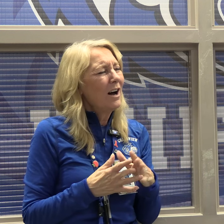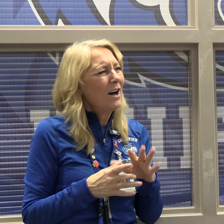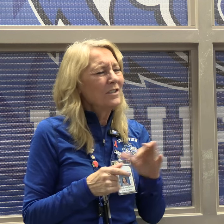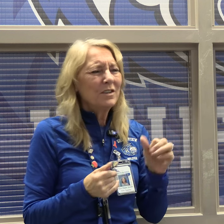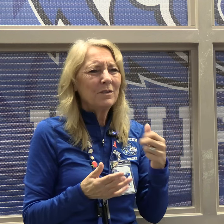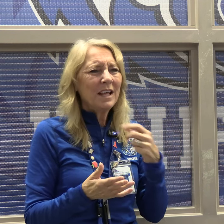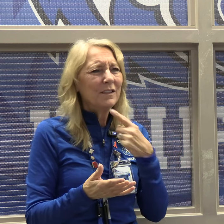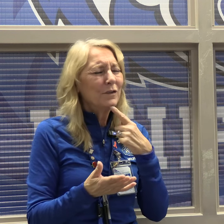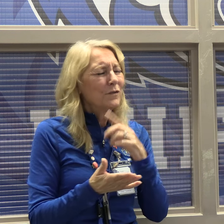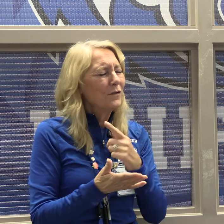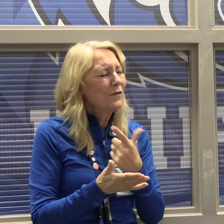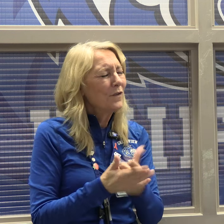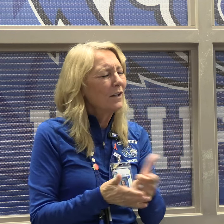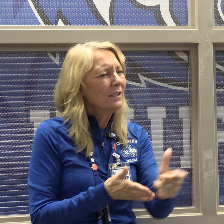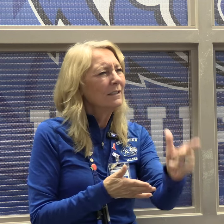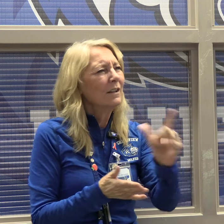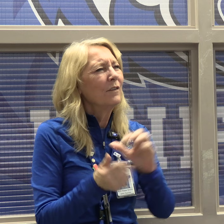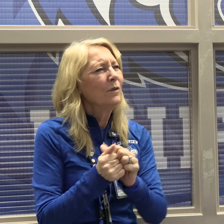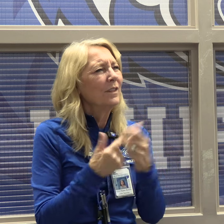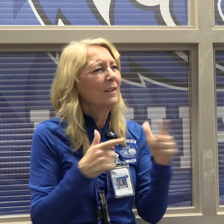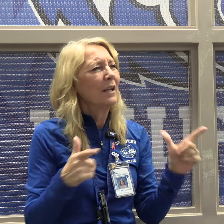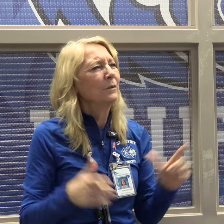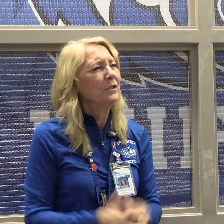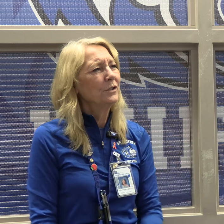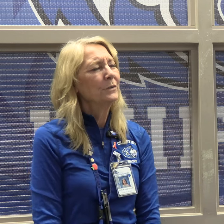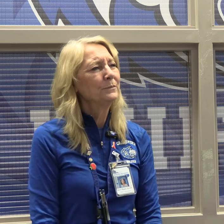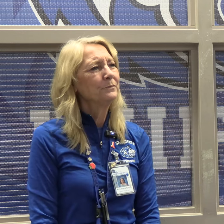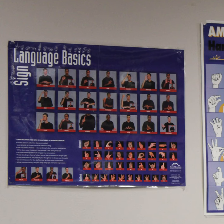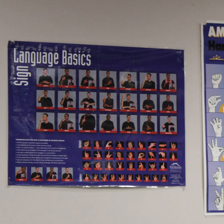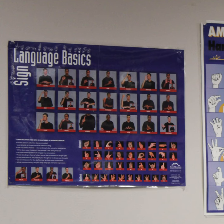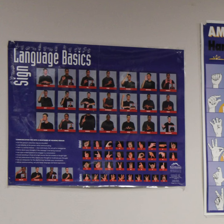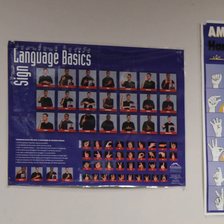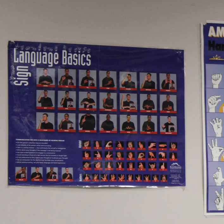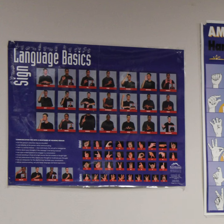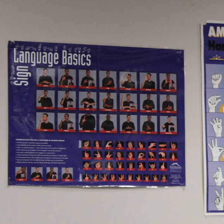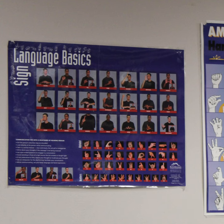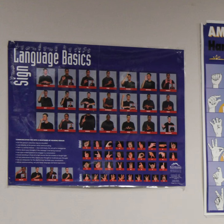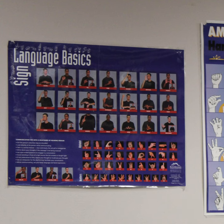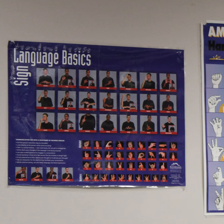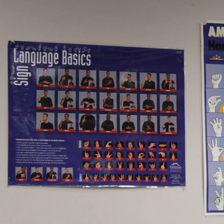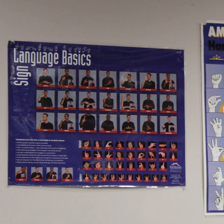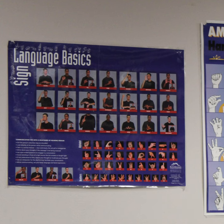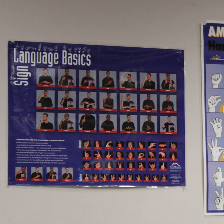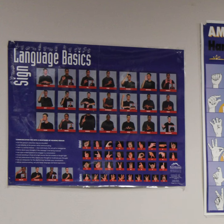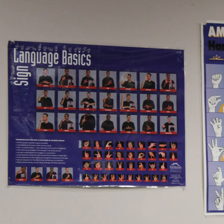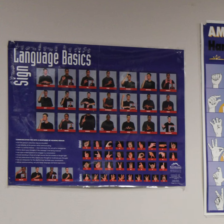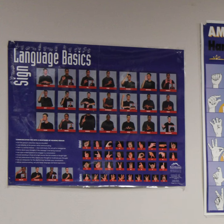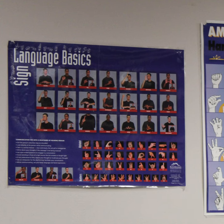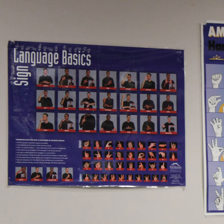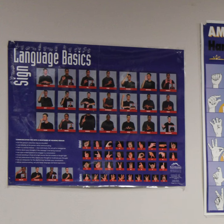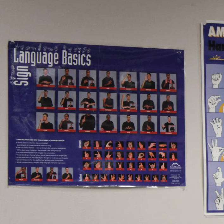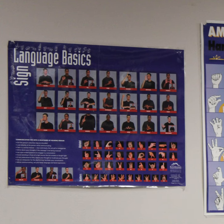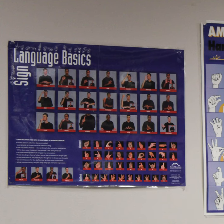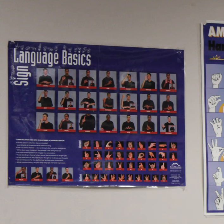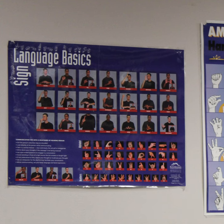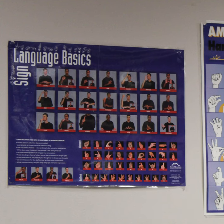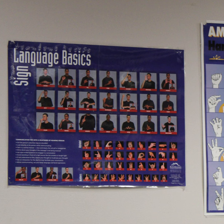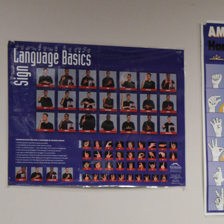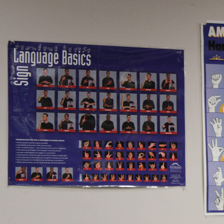also that they're falling in love with the language. She clearly has had many incredible experiences, but she